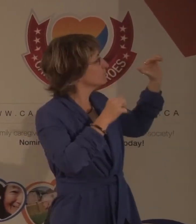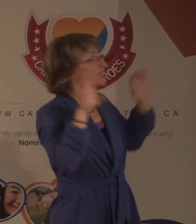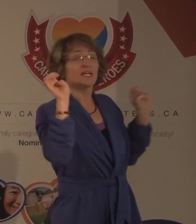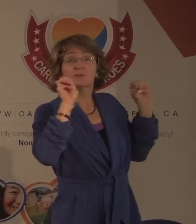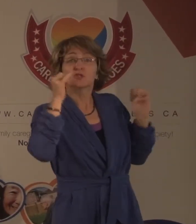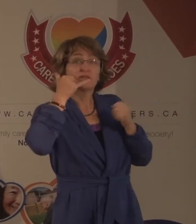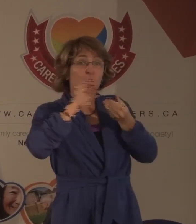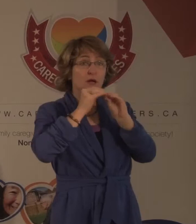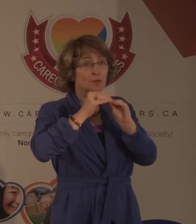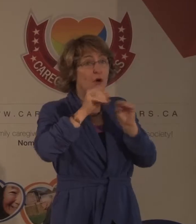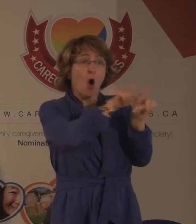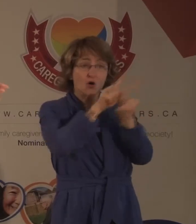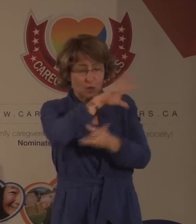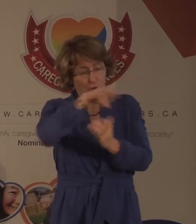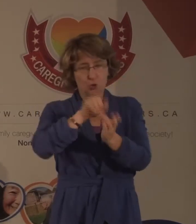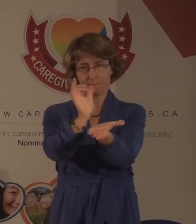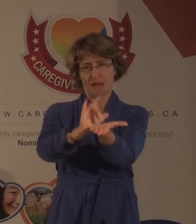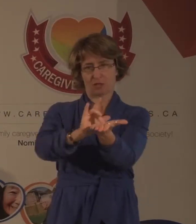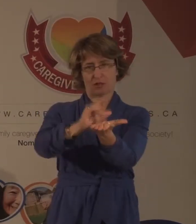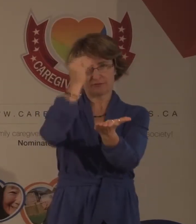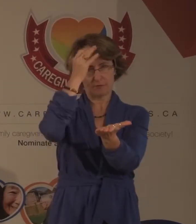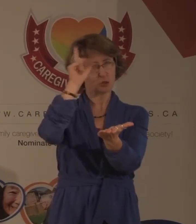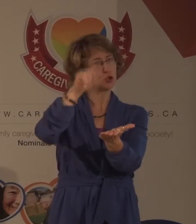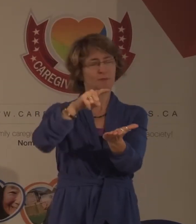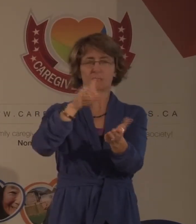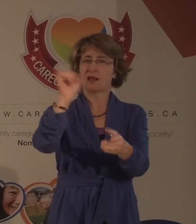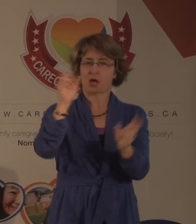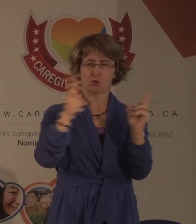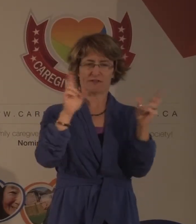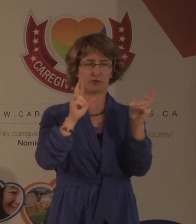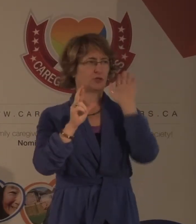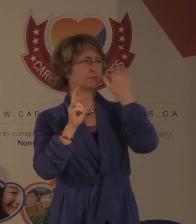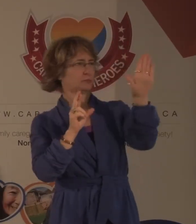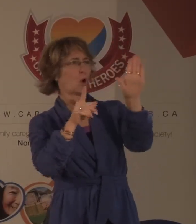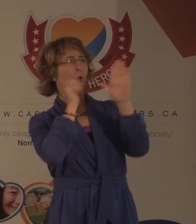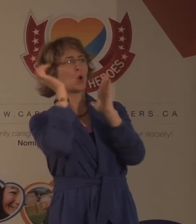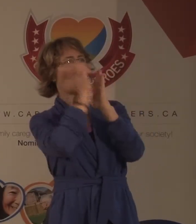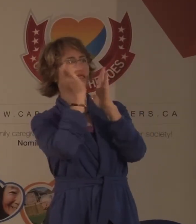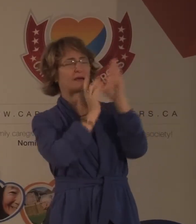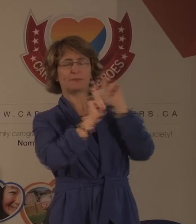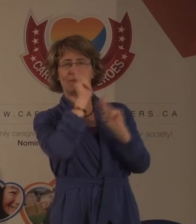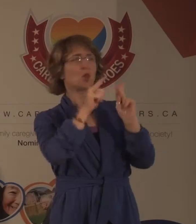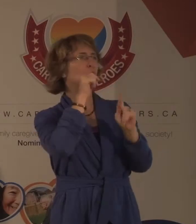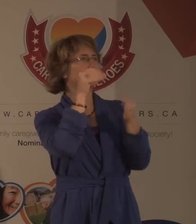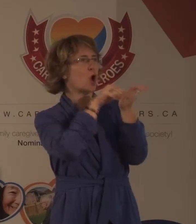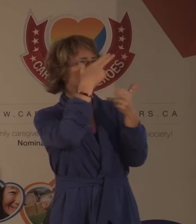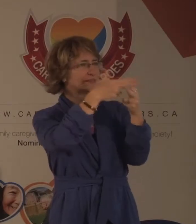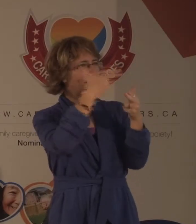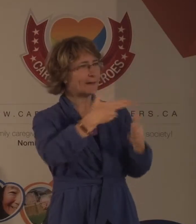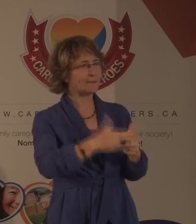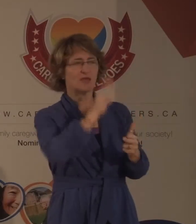also have all the medical information. Should be someplace else, like on the fridge. Who the contacts are, who the doctors are, what's